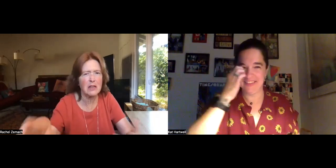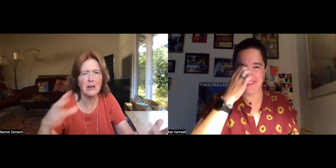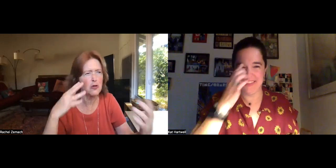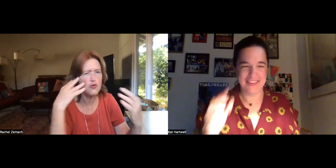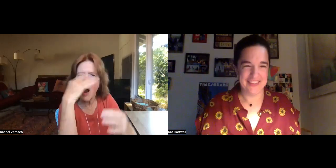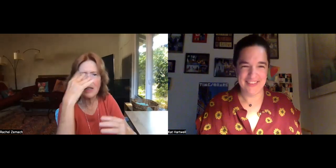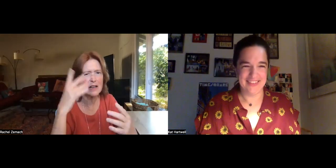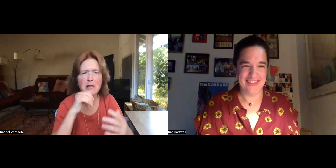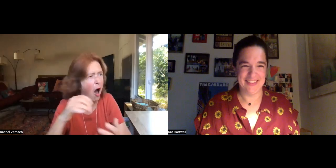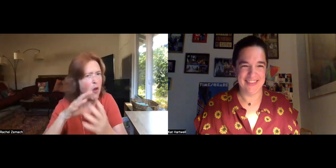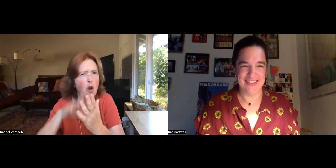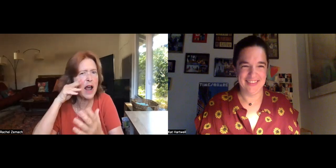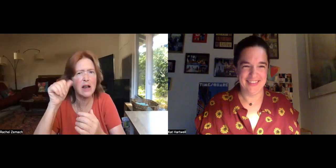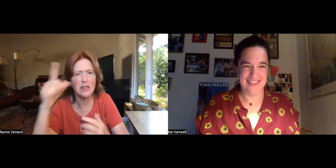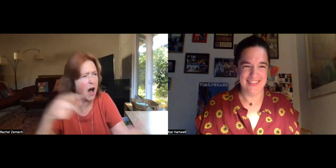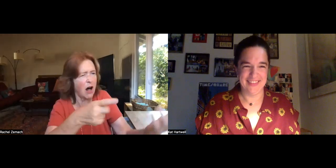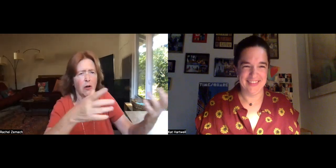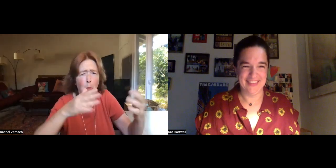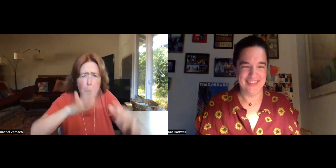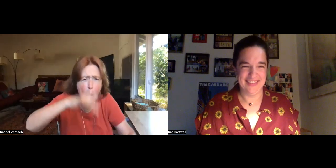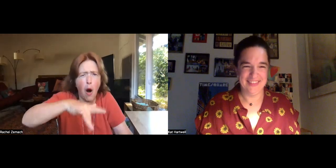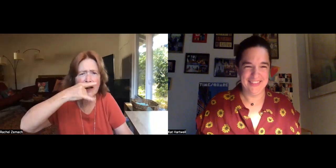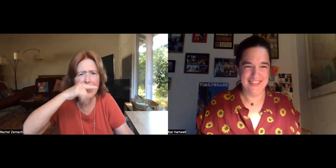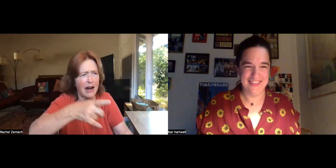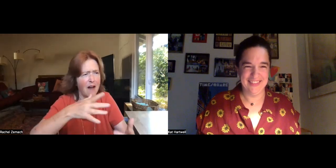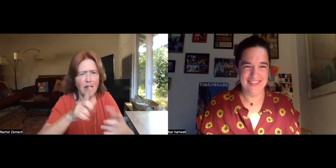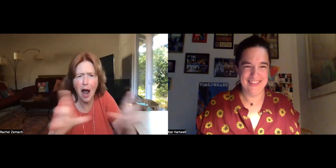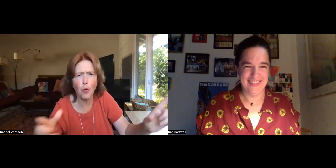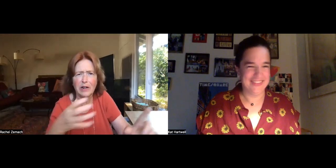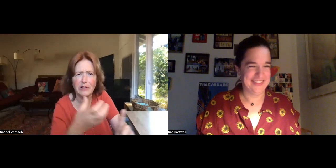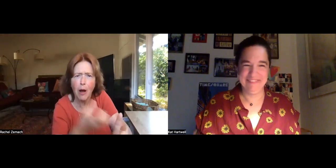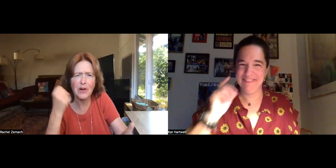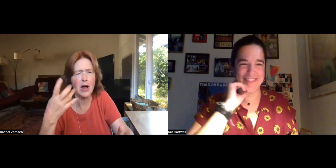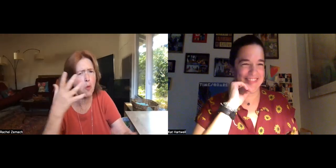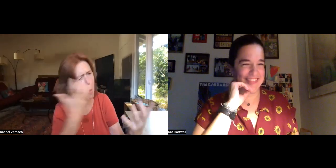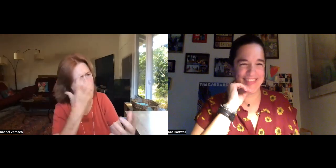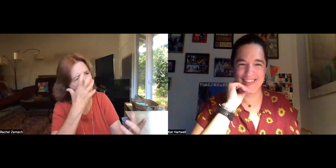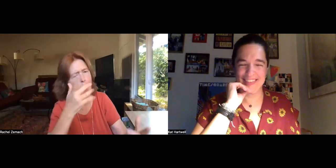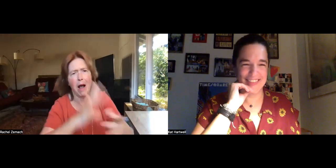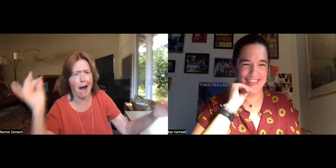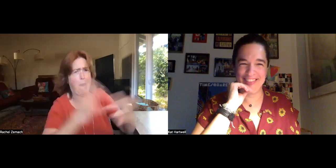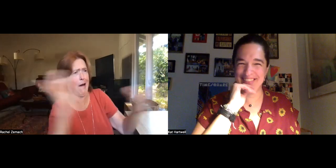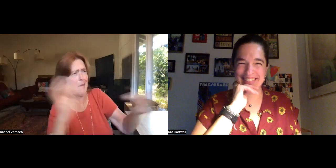must crazy not learn anything. Poor kid have language deprivation.